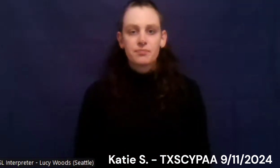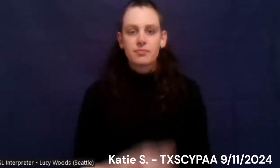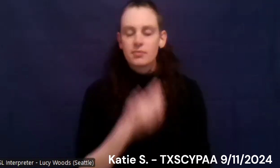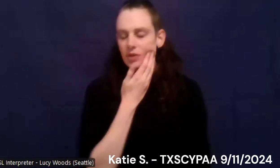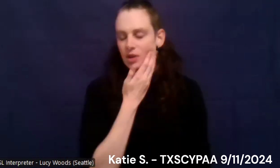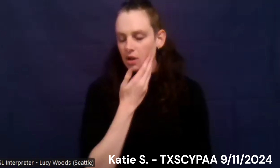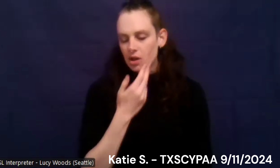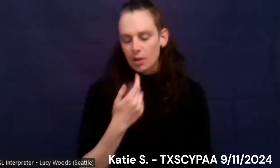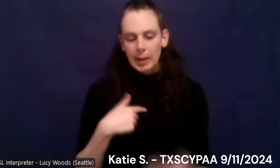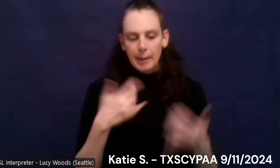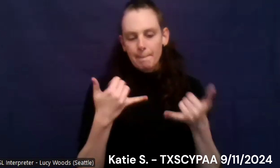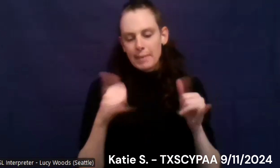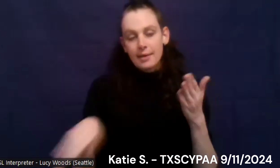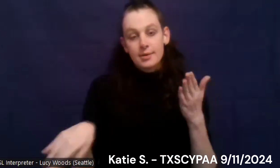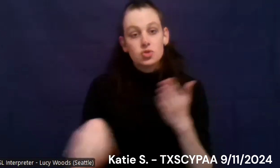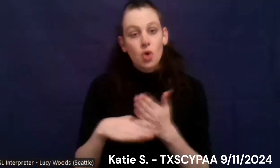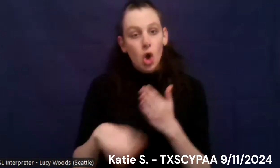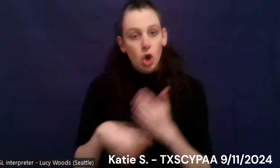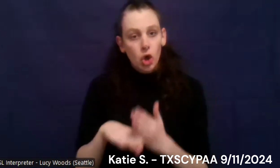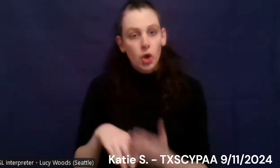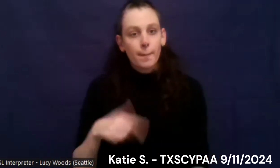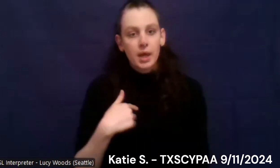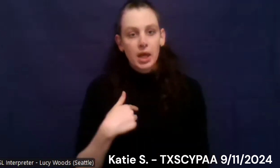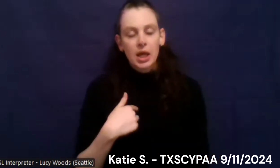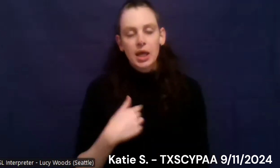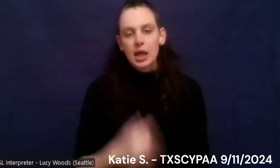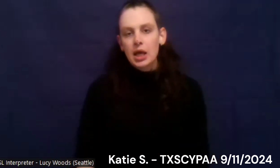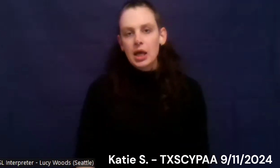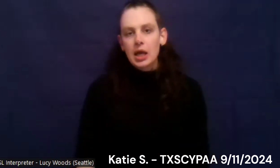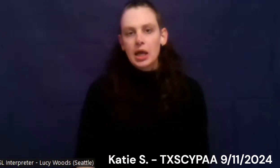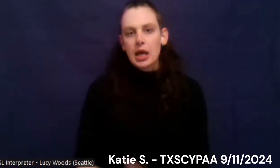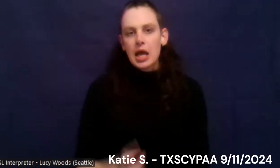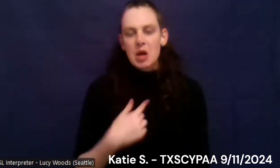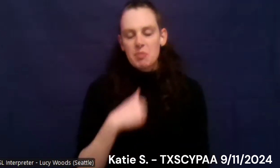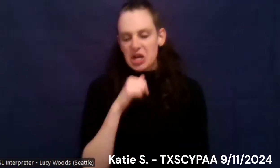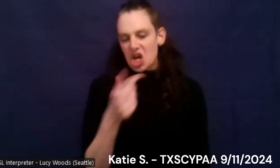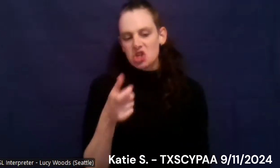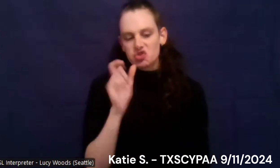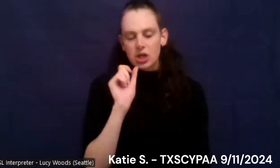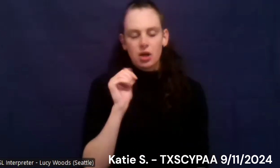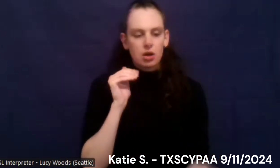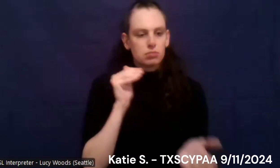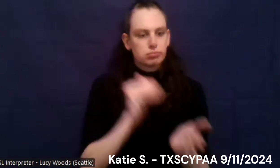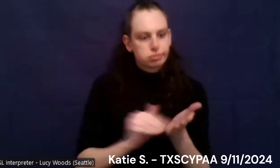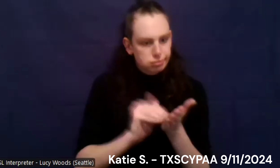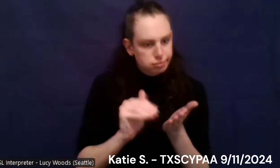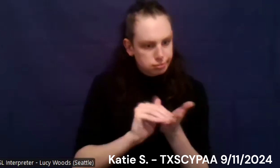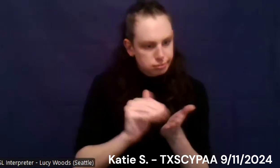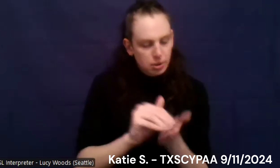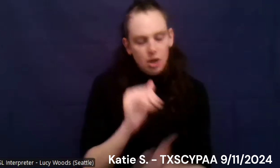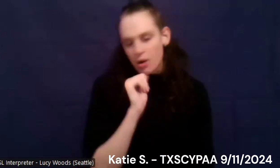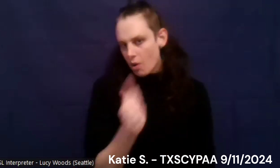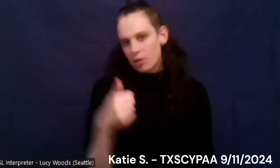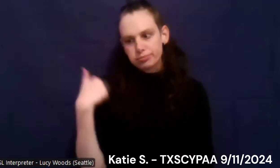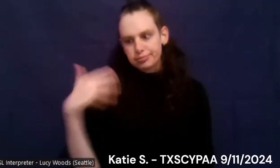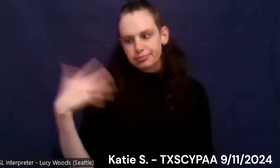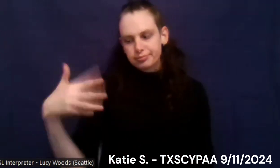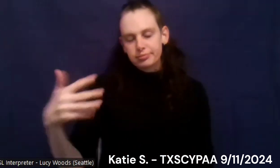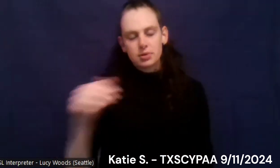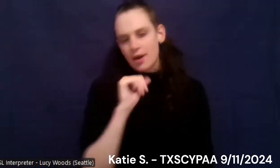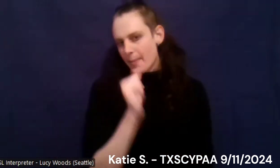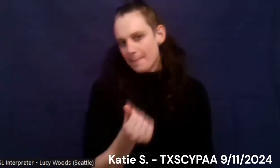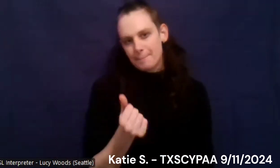and I just didn't drink as often as it led into, right? My alcoholism